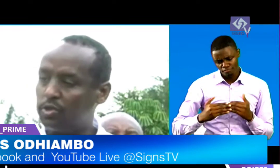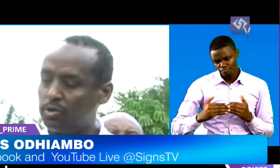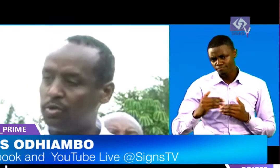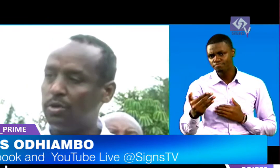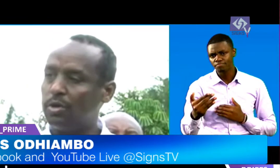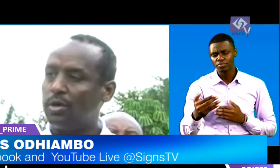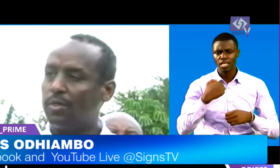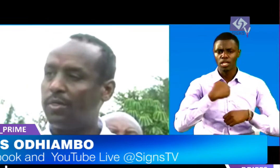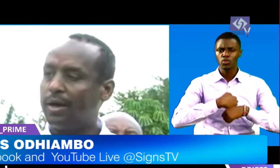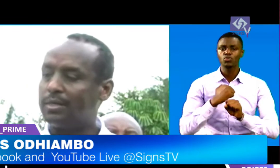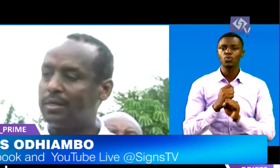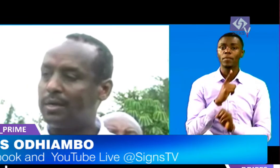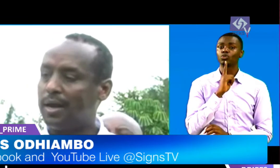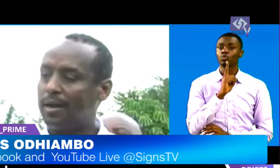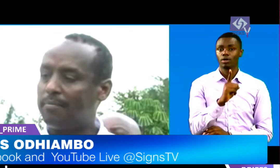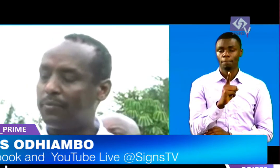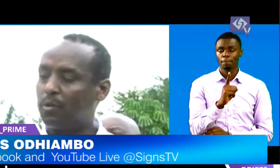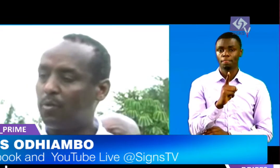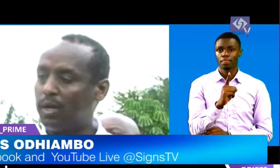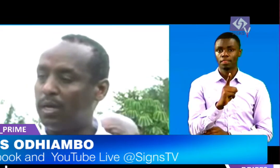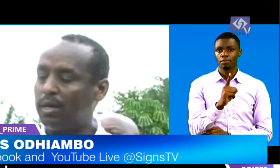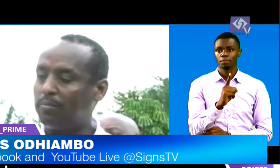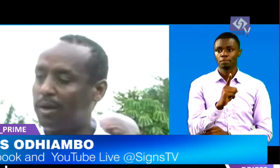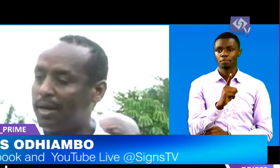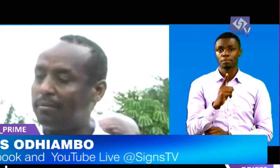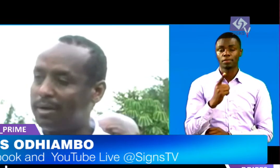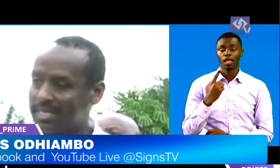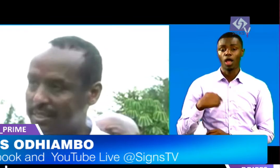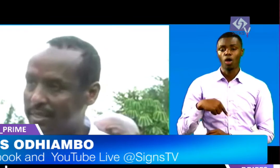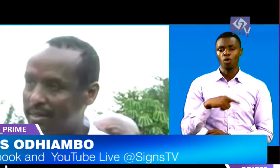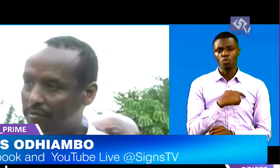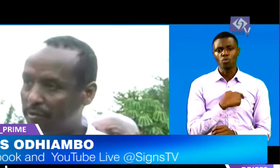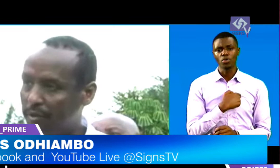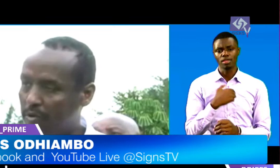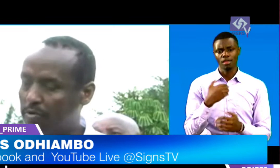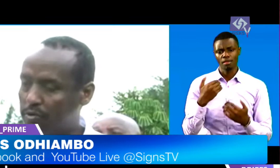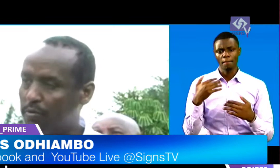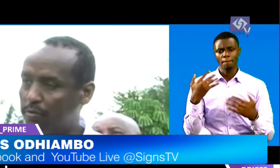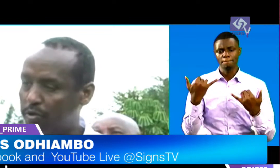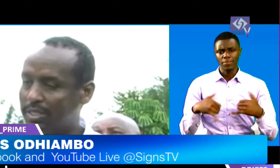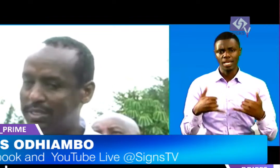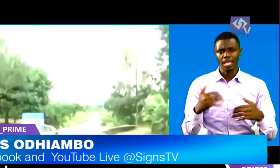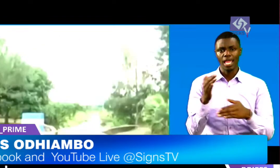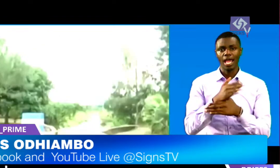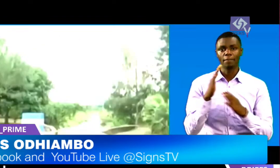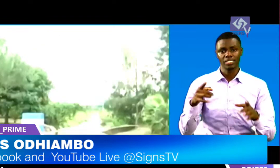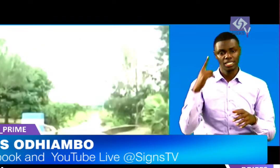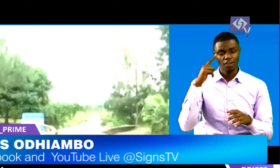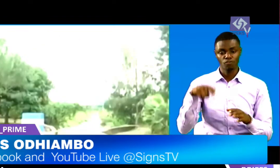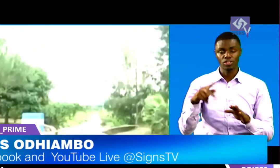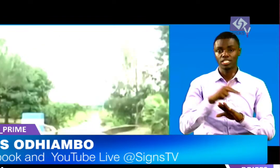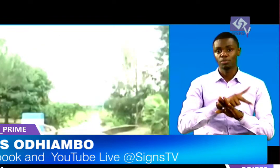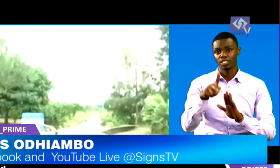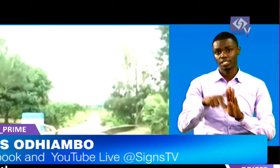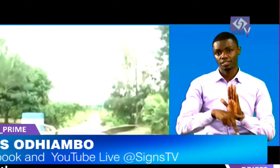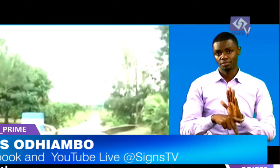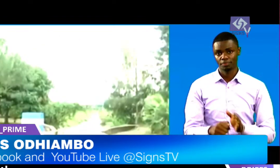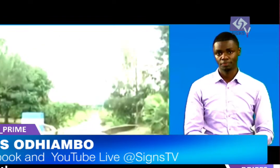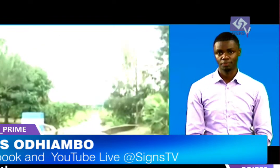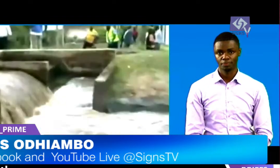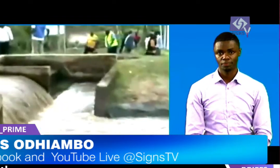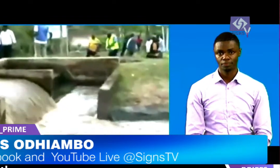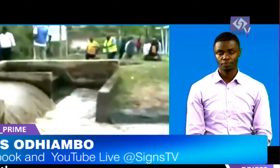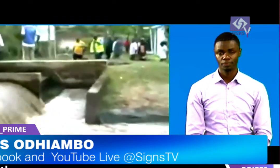is to ensure that we play ambassador for the Korusoin project.